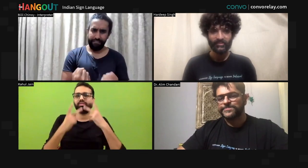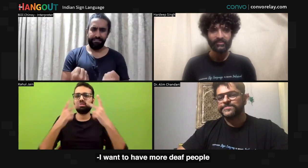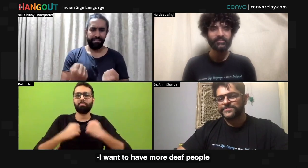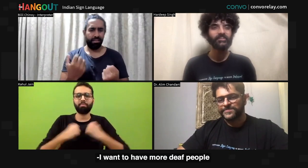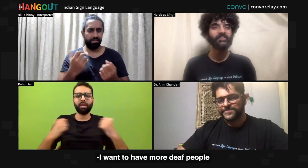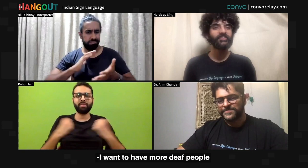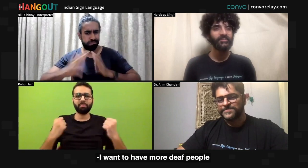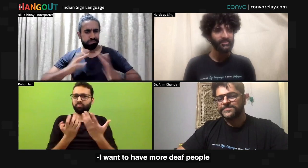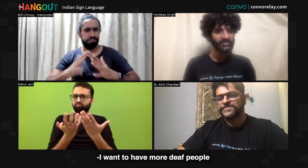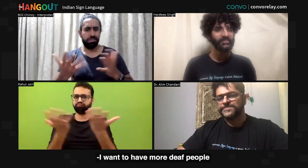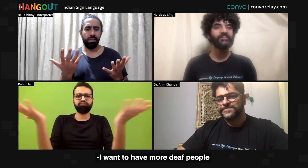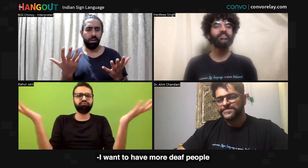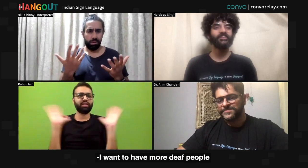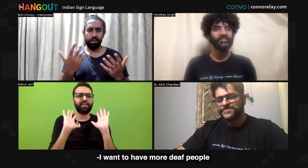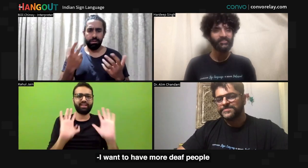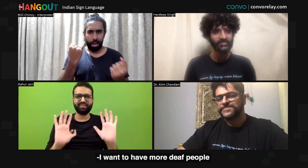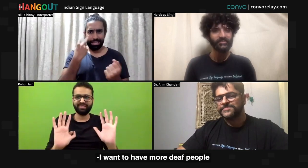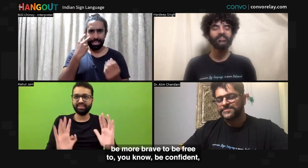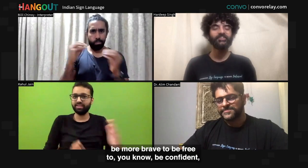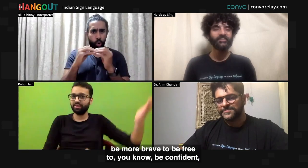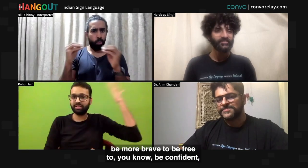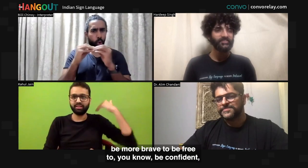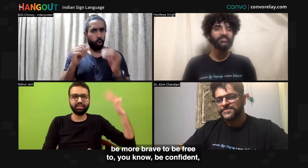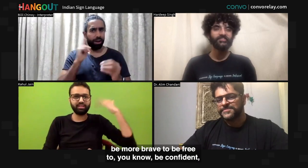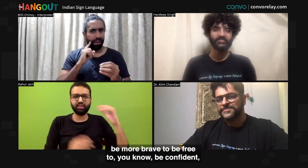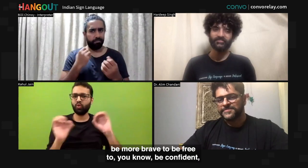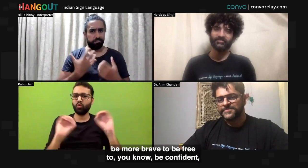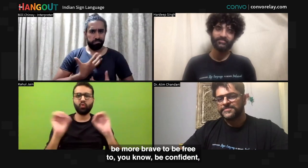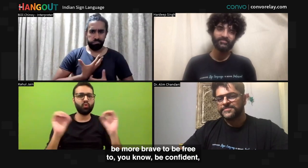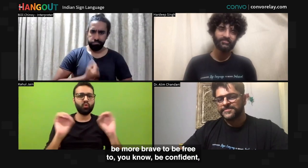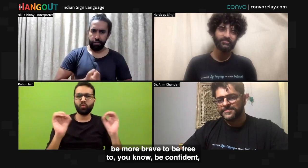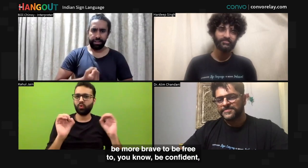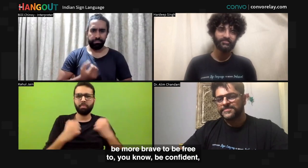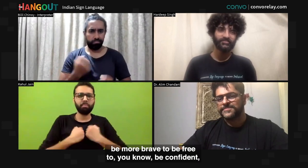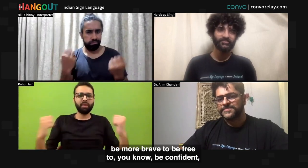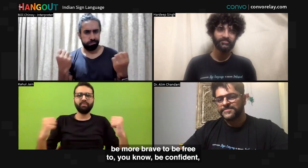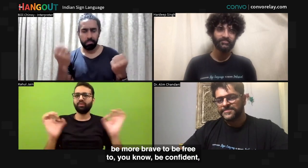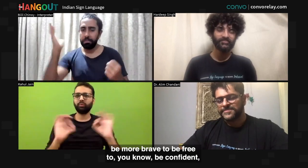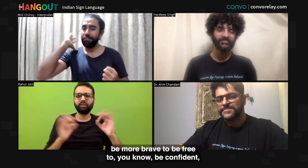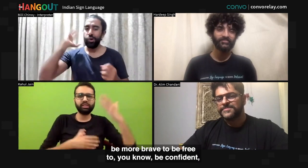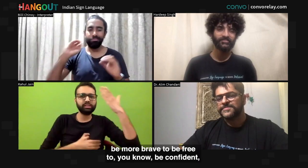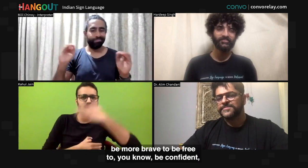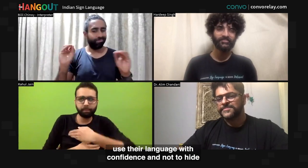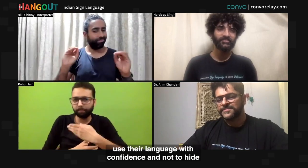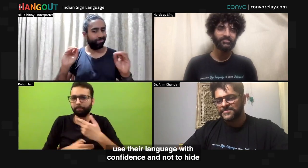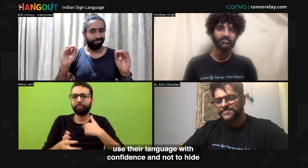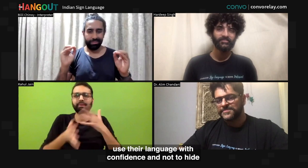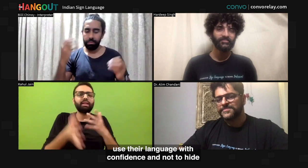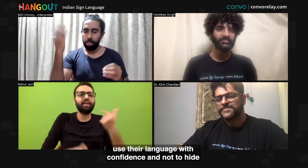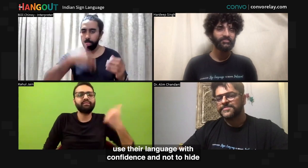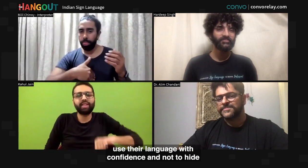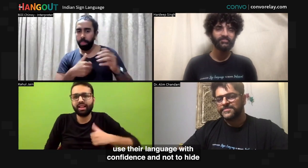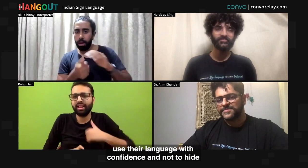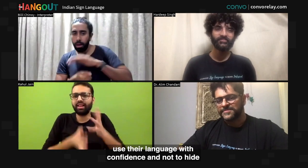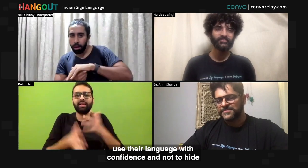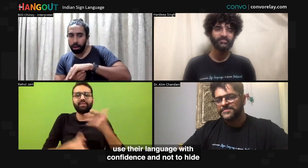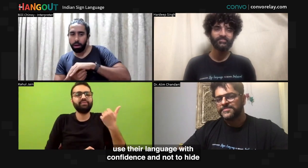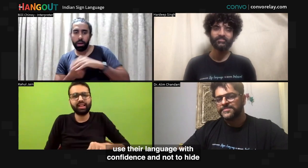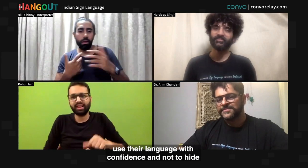I want to have more deaf people be, um, more brave to be free, to, you be confident, um, use their language with confidence and not to